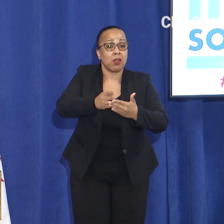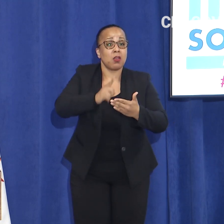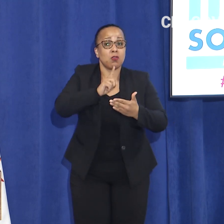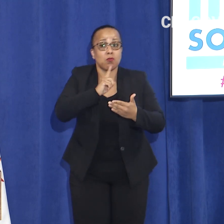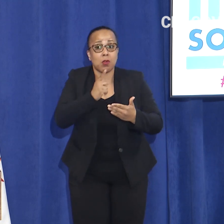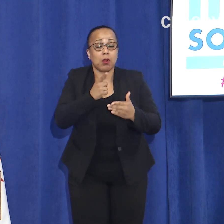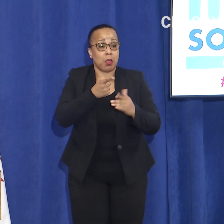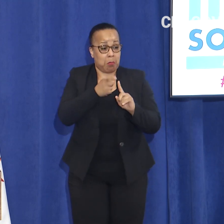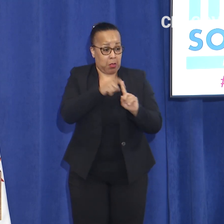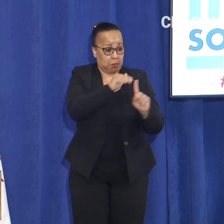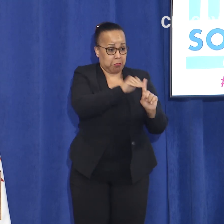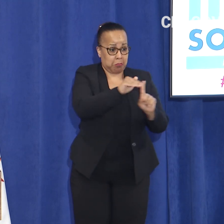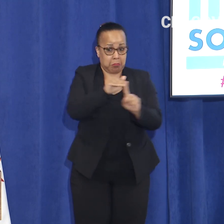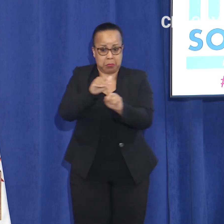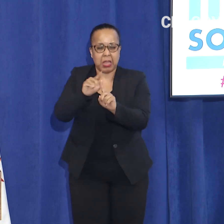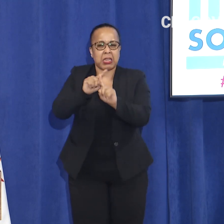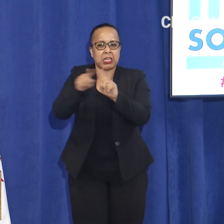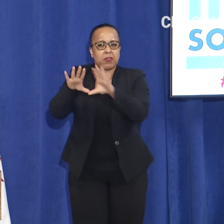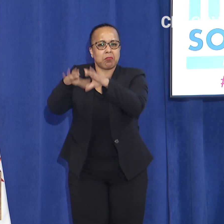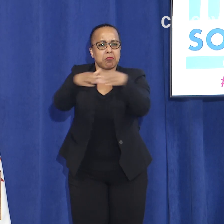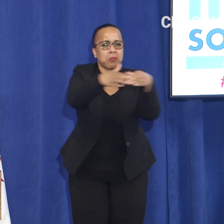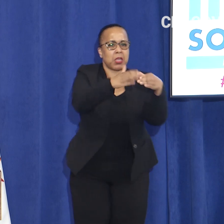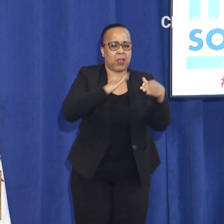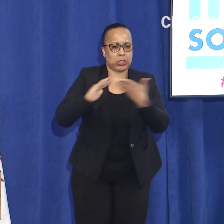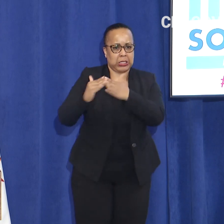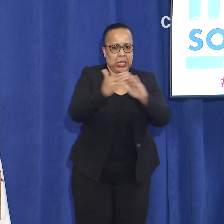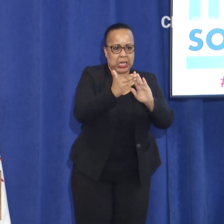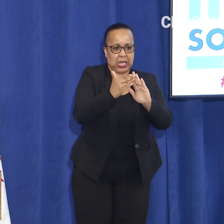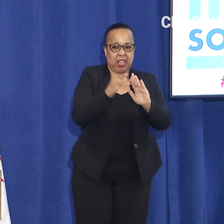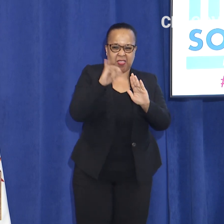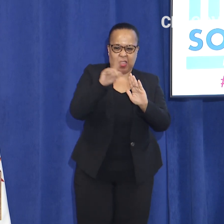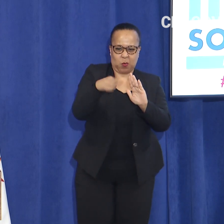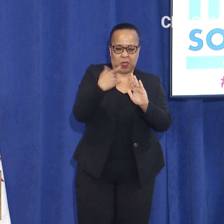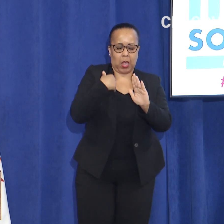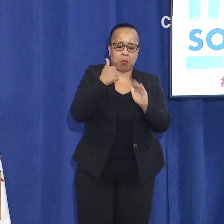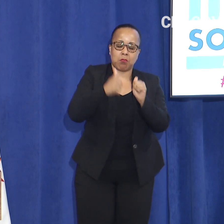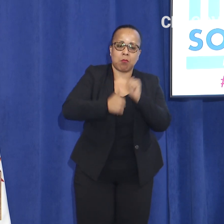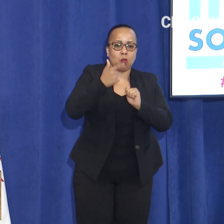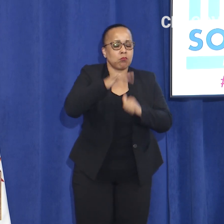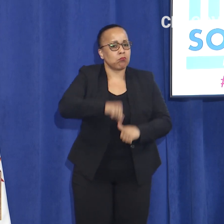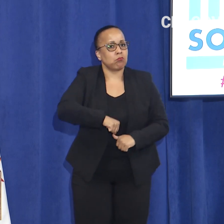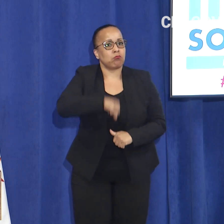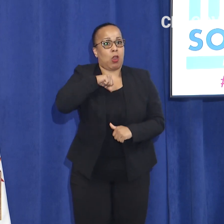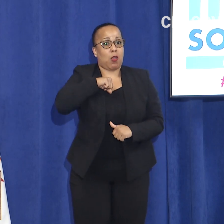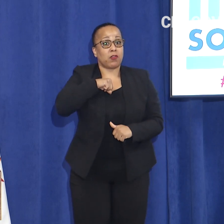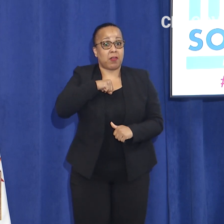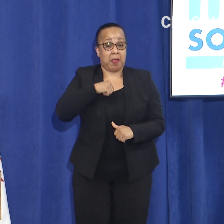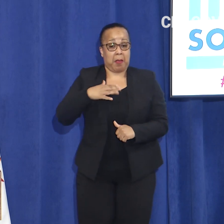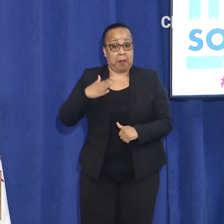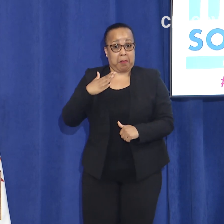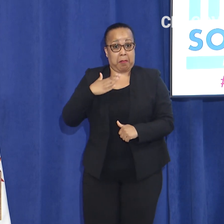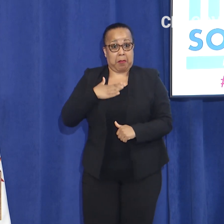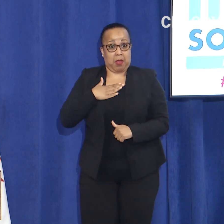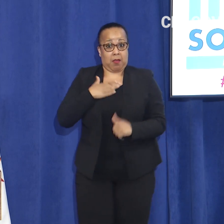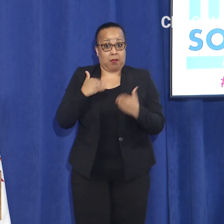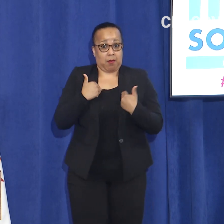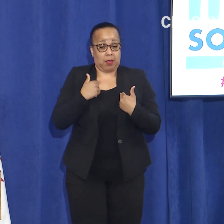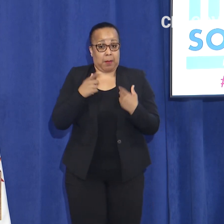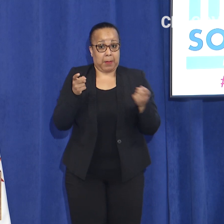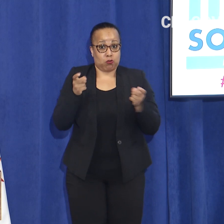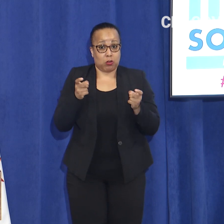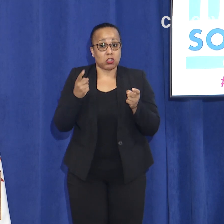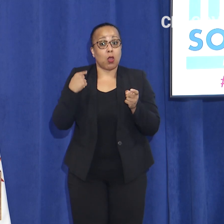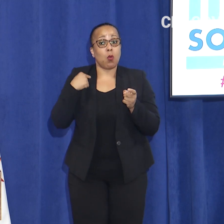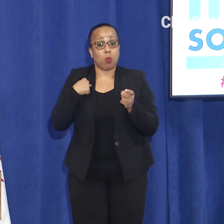of voices across our city. That's one of the things I'm most proud of in my young administration, that we